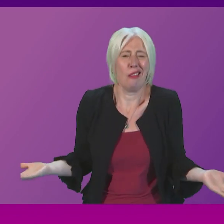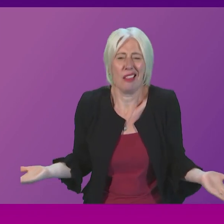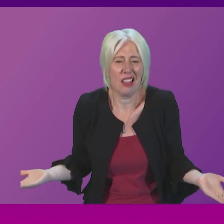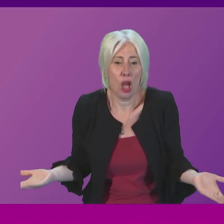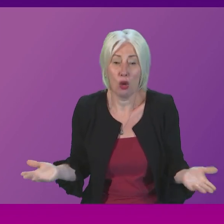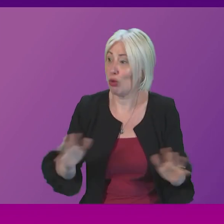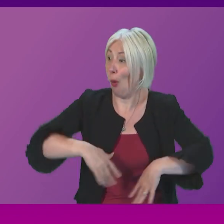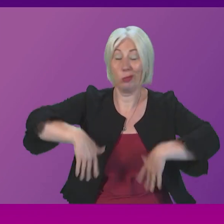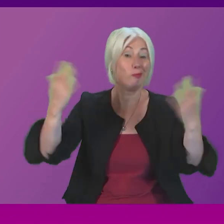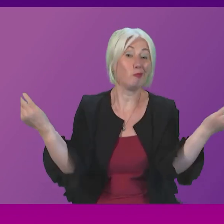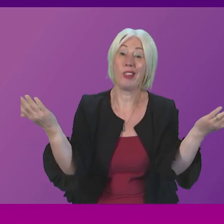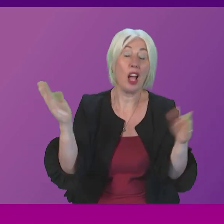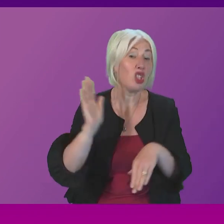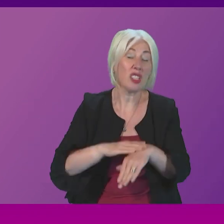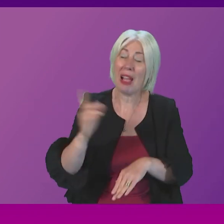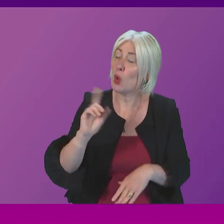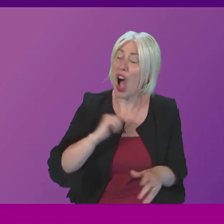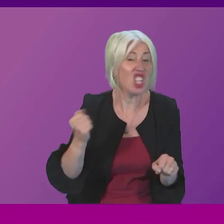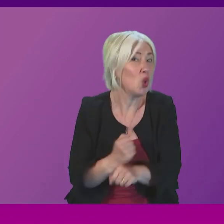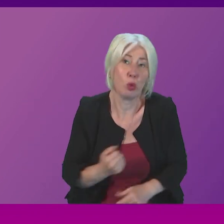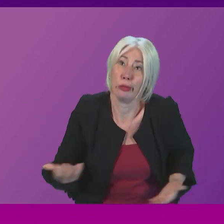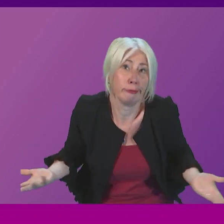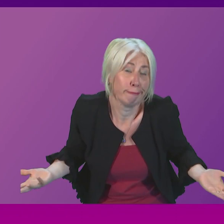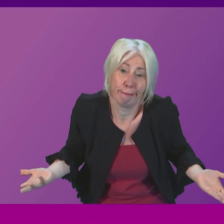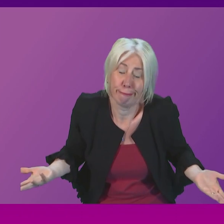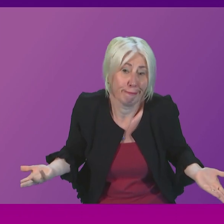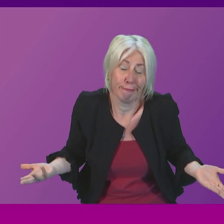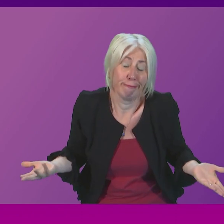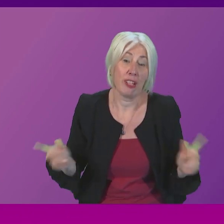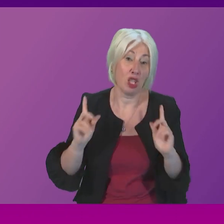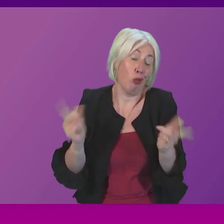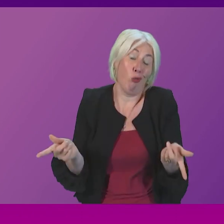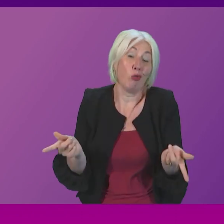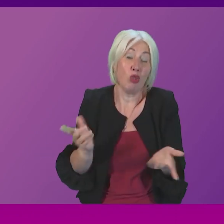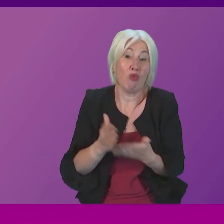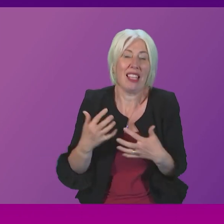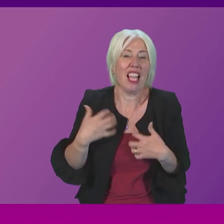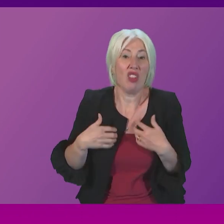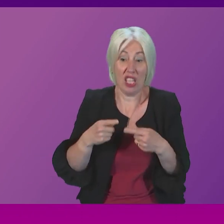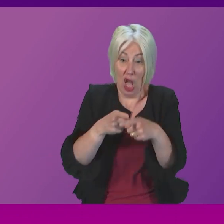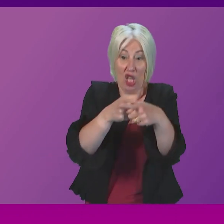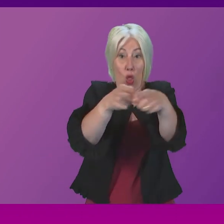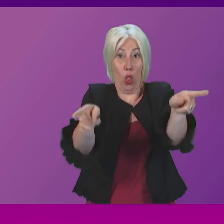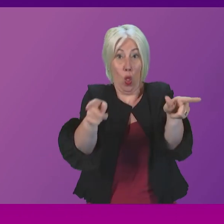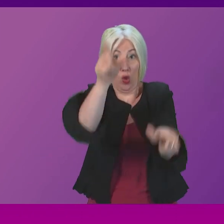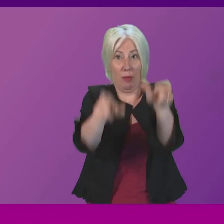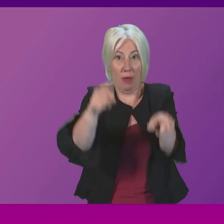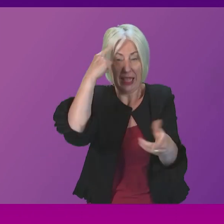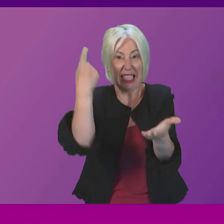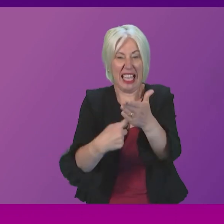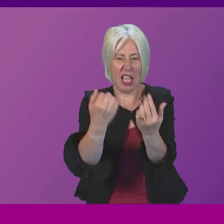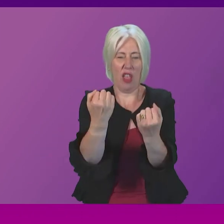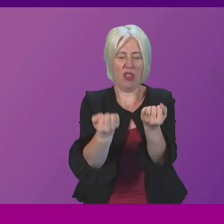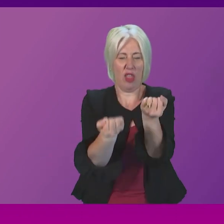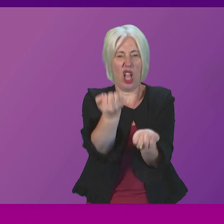So whichever bit that I land in, and what's interesting is other people making those judgments. So